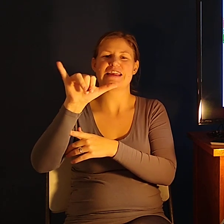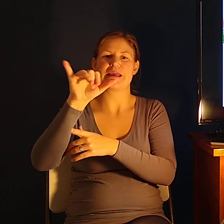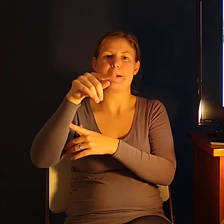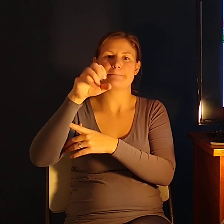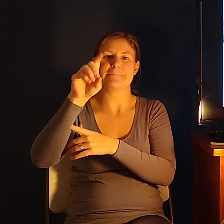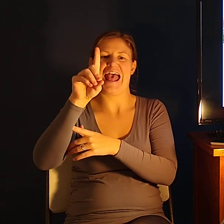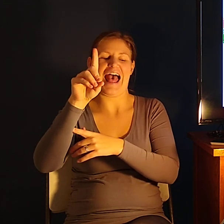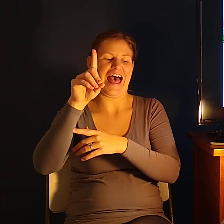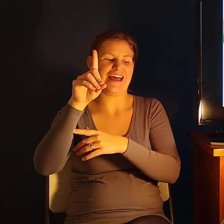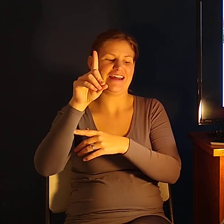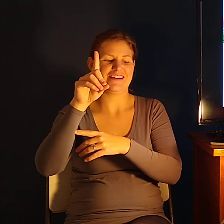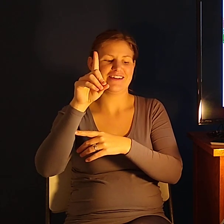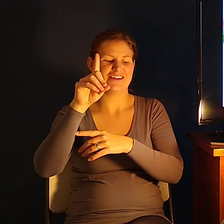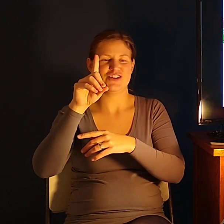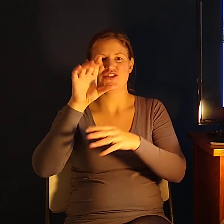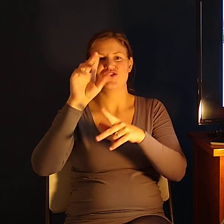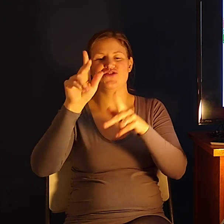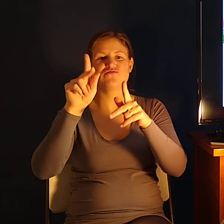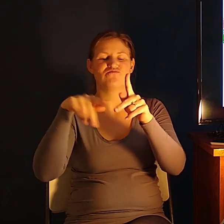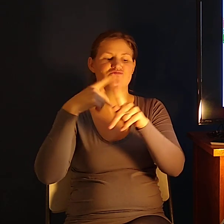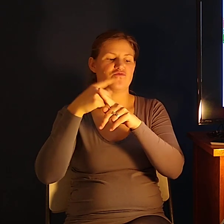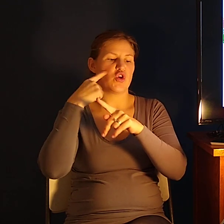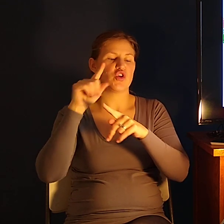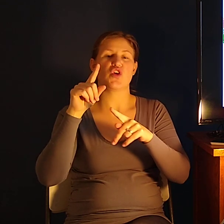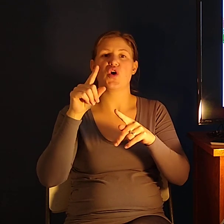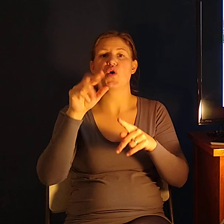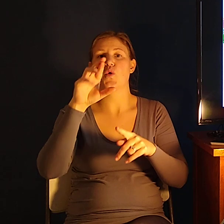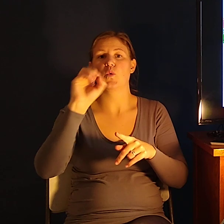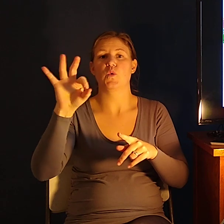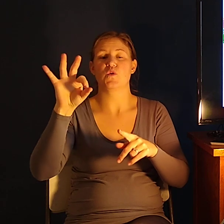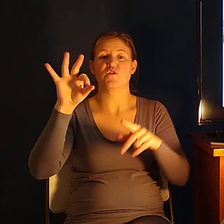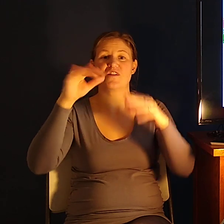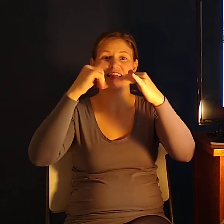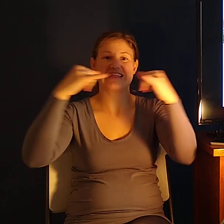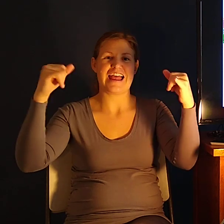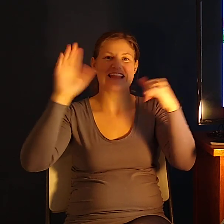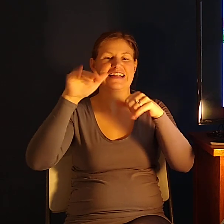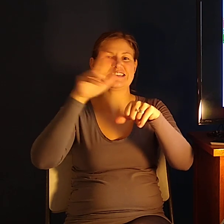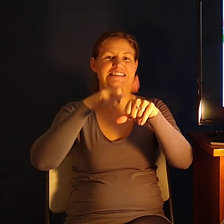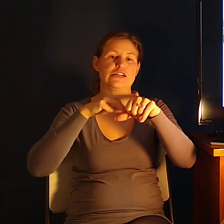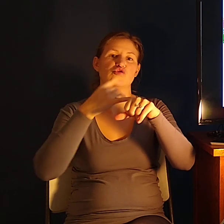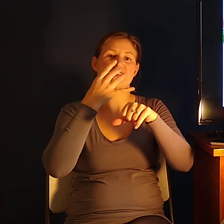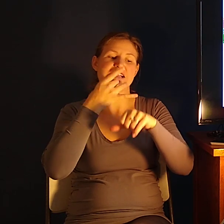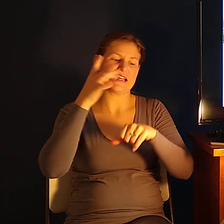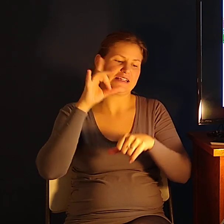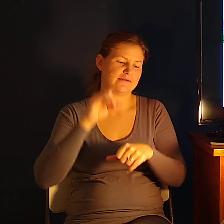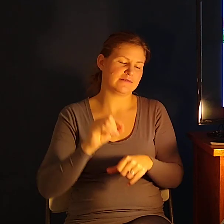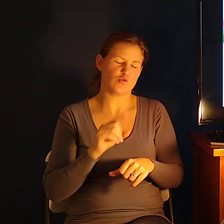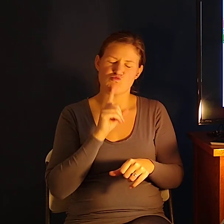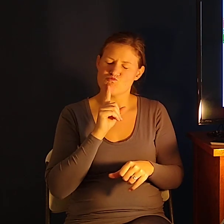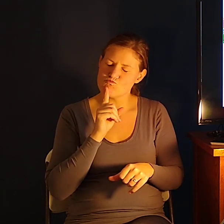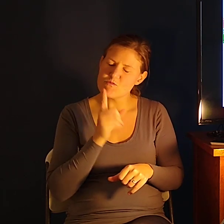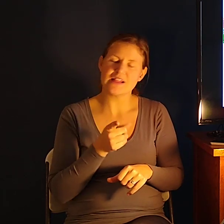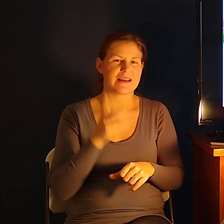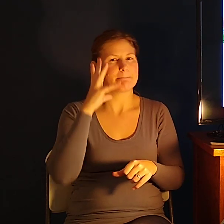framework for the roof line. And then that's all naturally lit. This is absolutely beautiful. You can